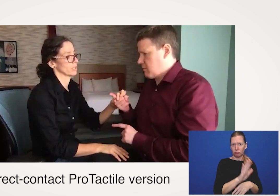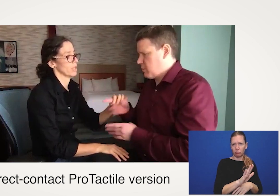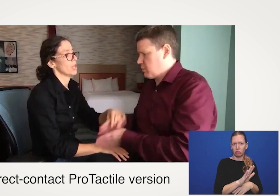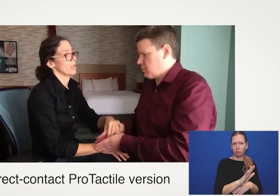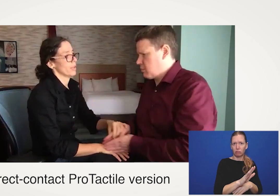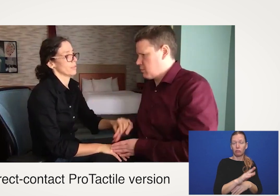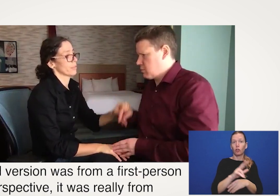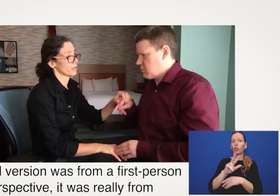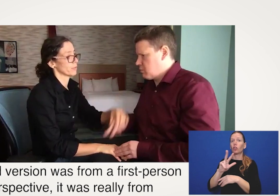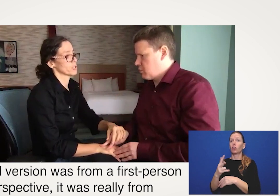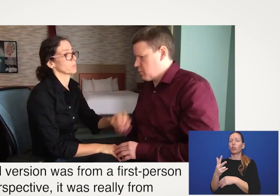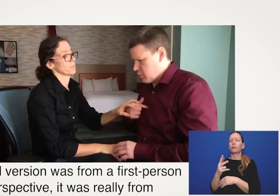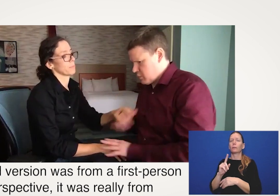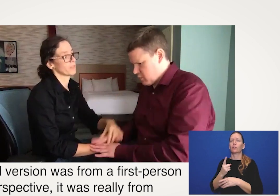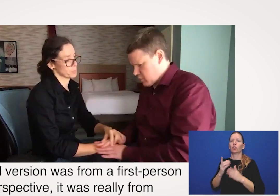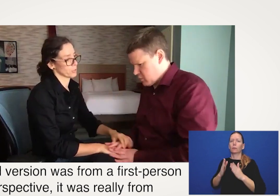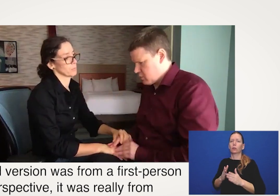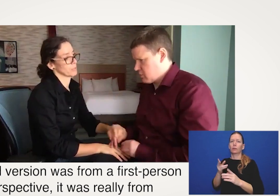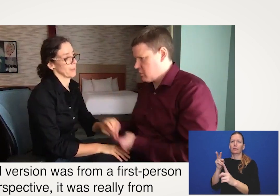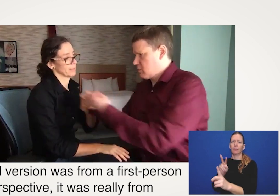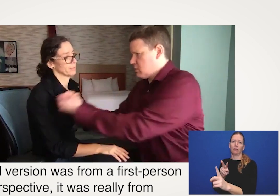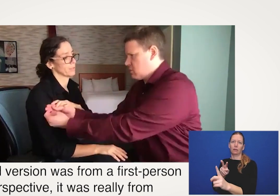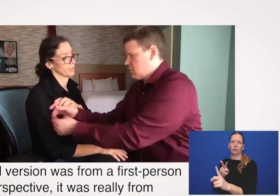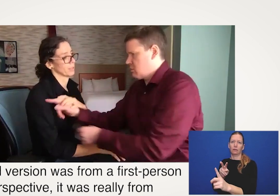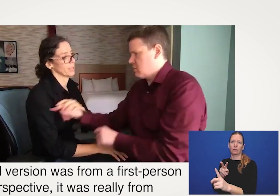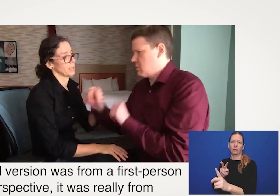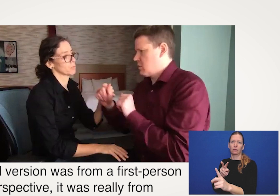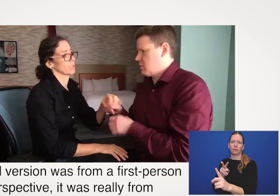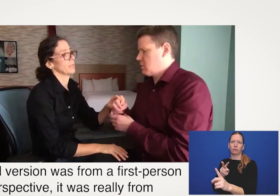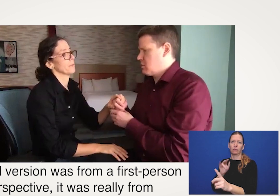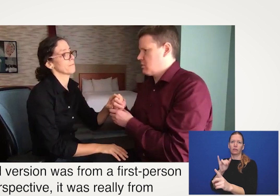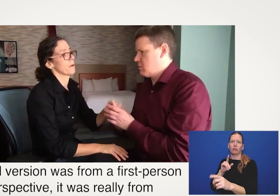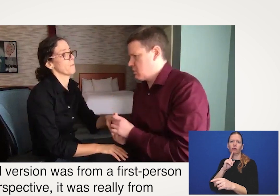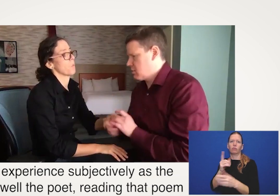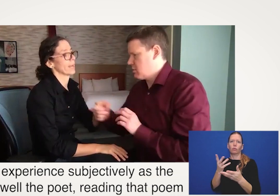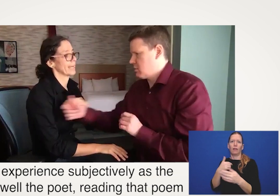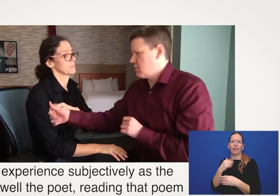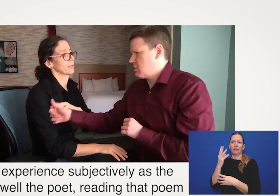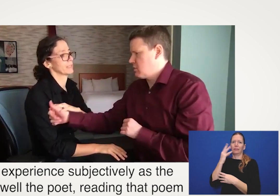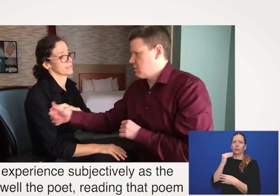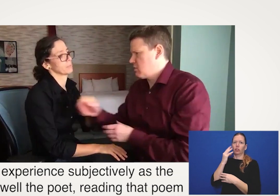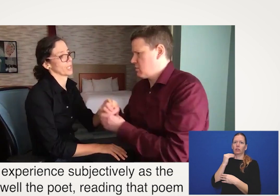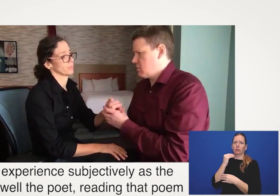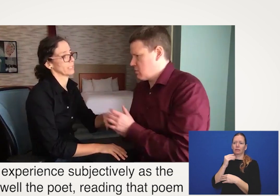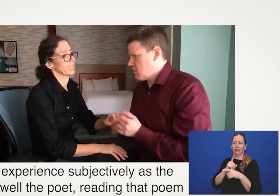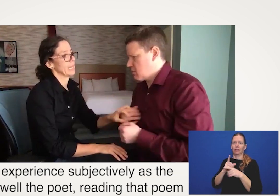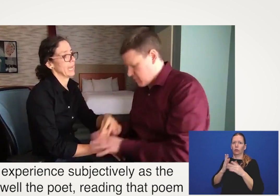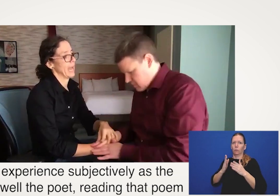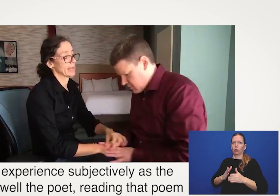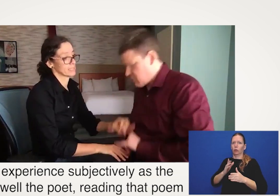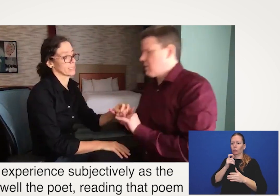version. The third version was from a first person perspective. It was really from what I experienced